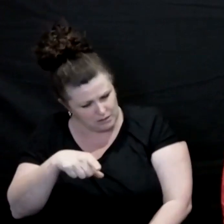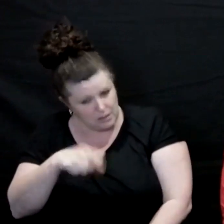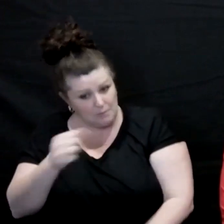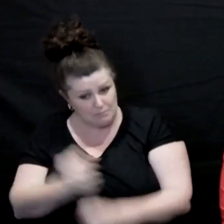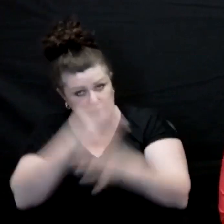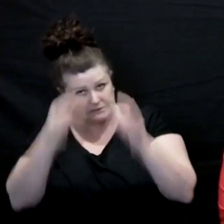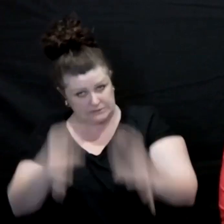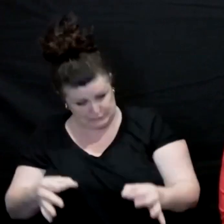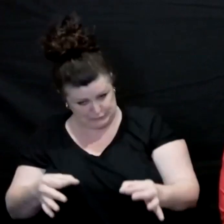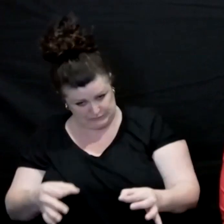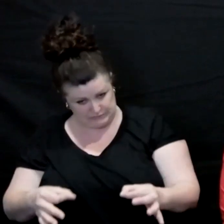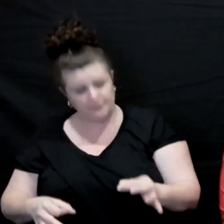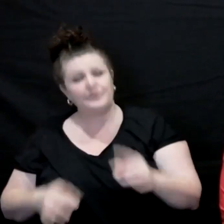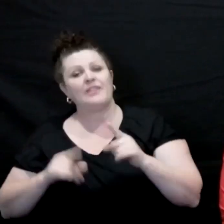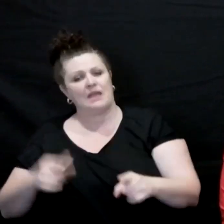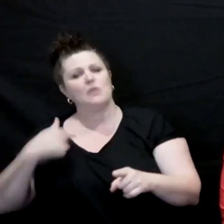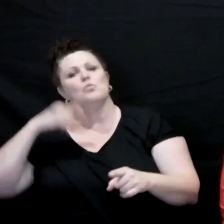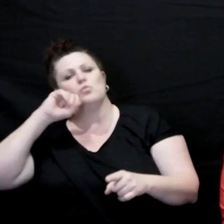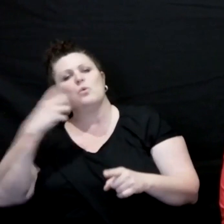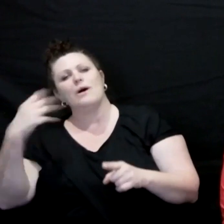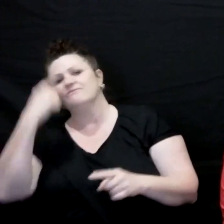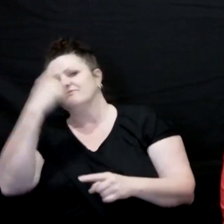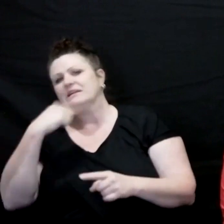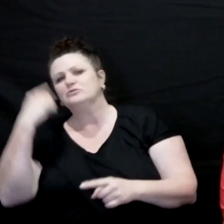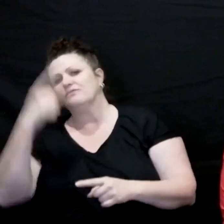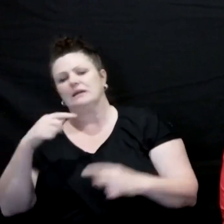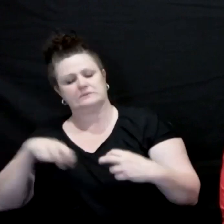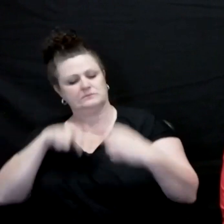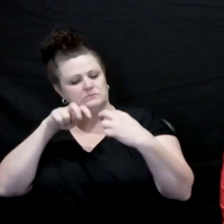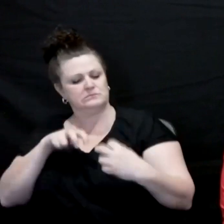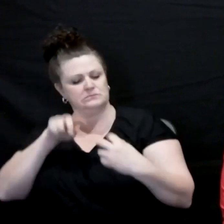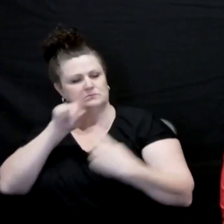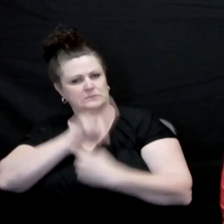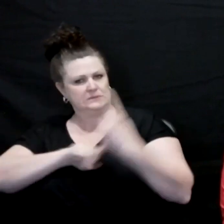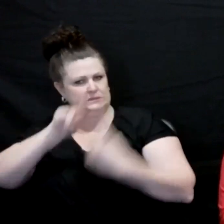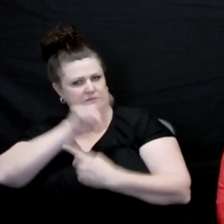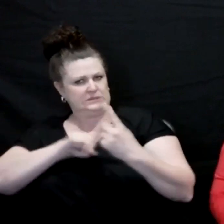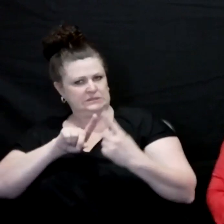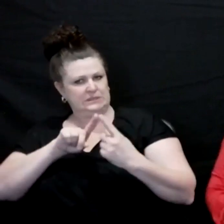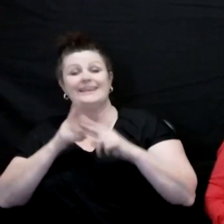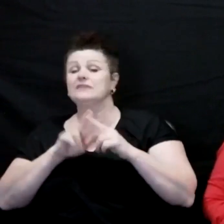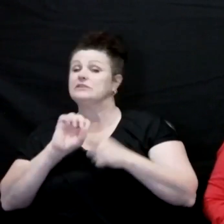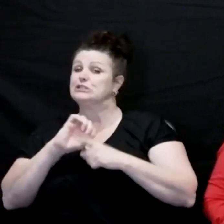then you'll get a face-to-face, if it's a change of